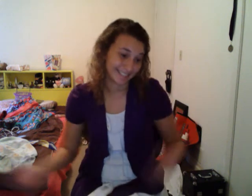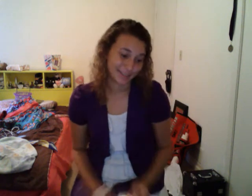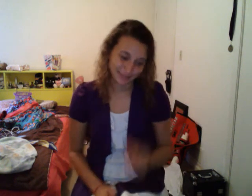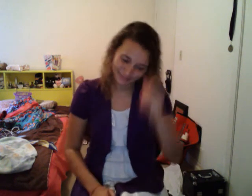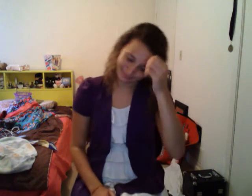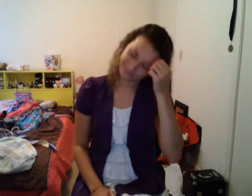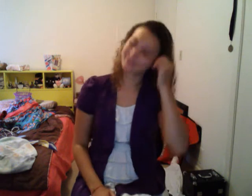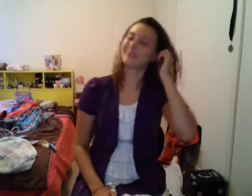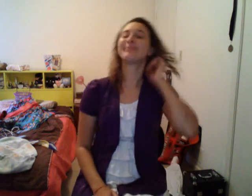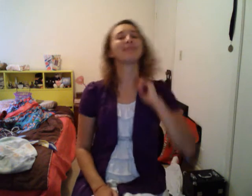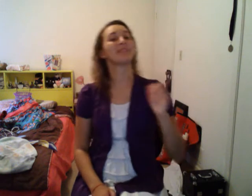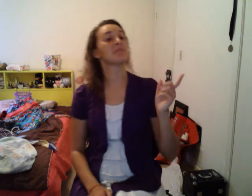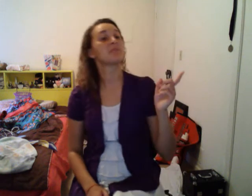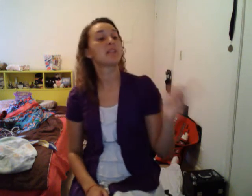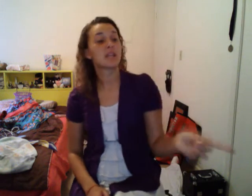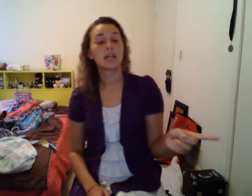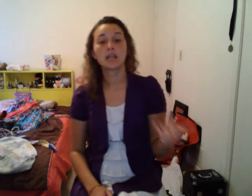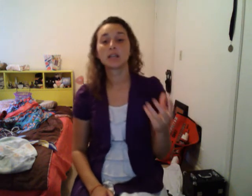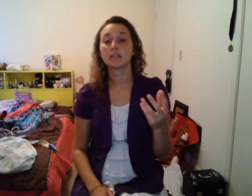And he's taking a nap.